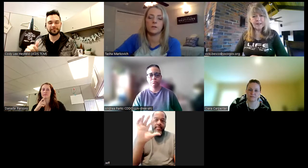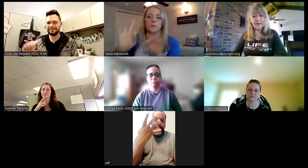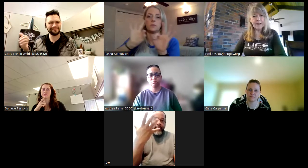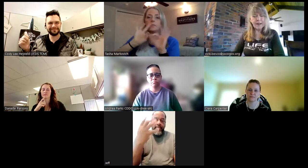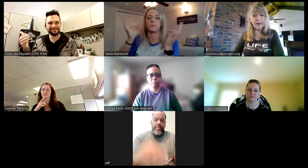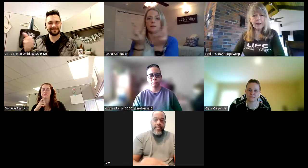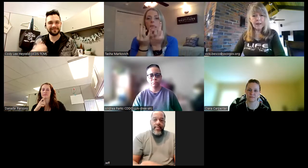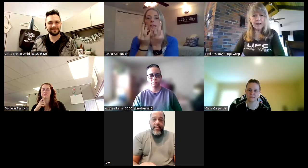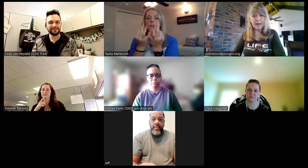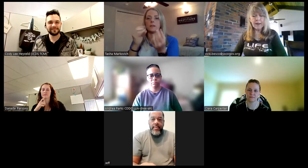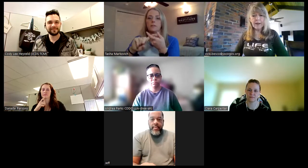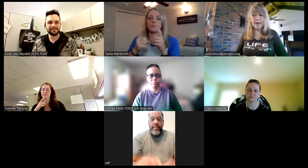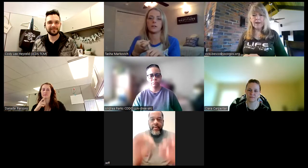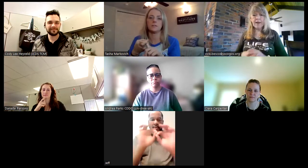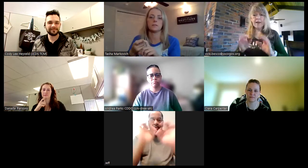do family and friends.